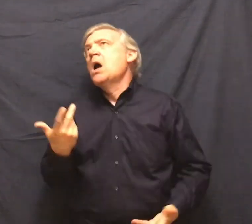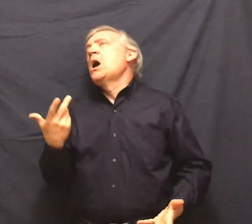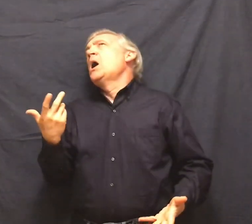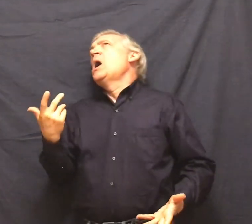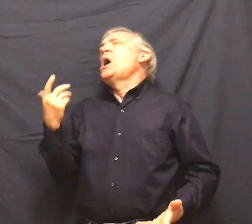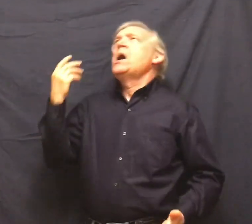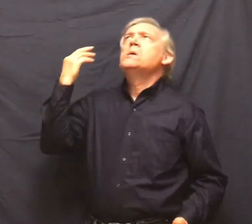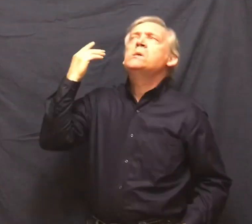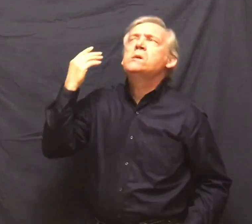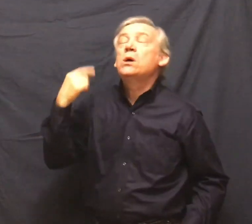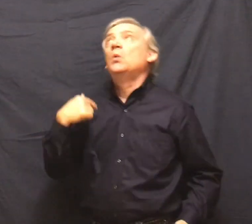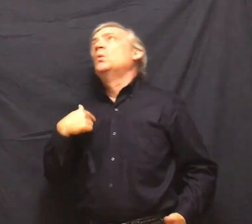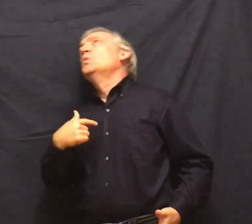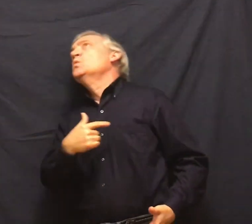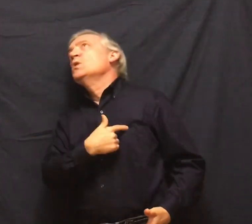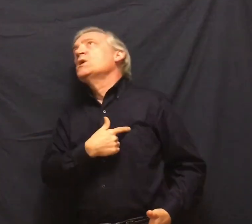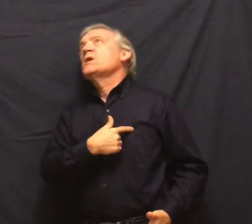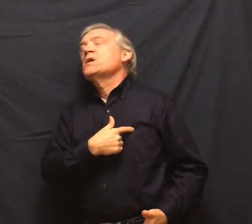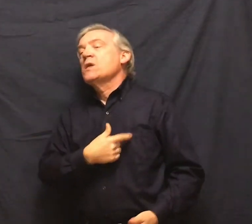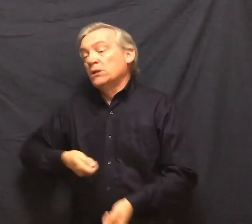We was digging a cesspool.